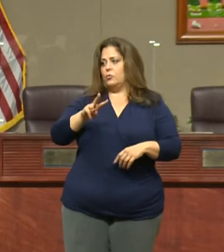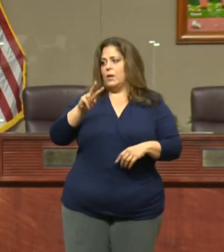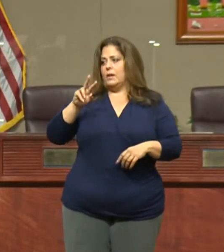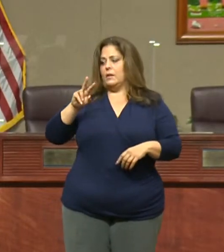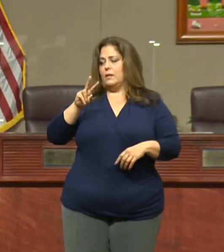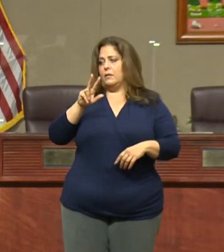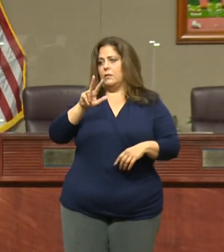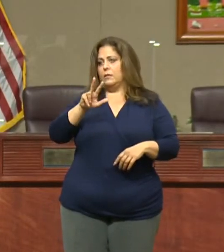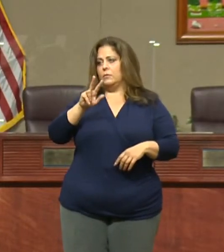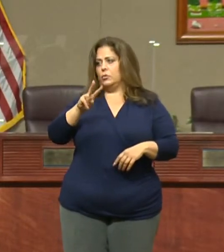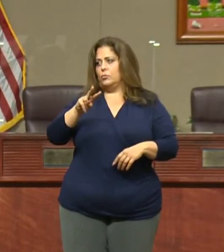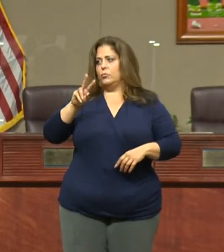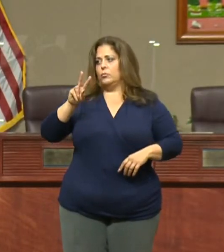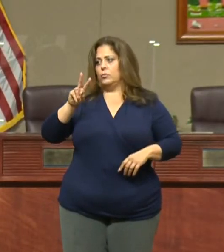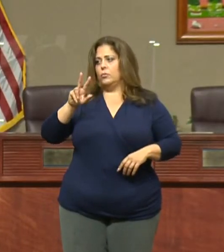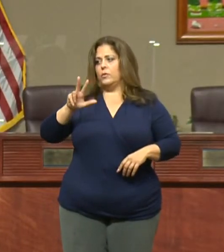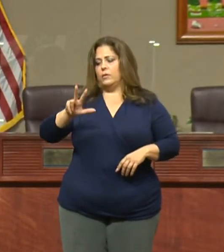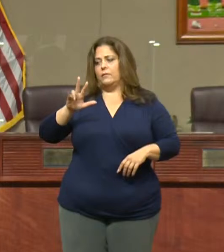Johnson,